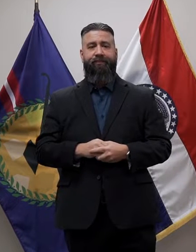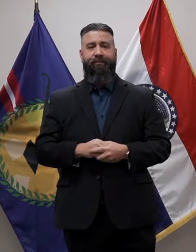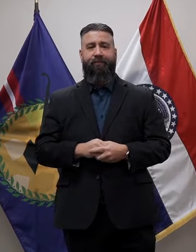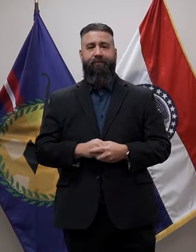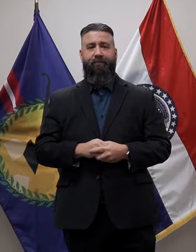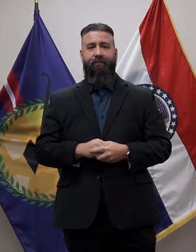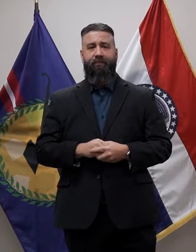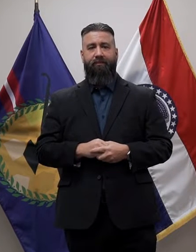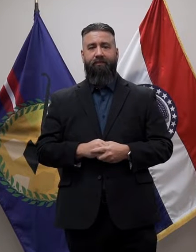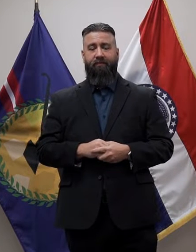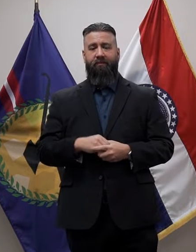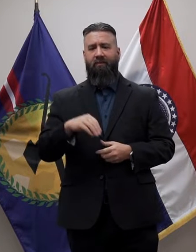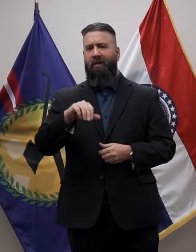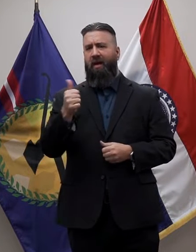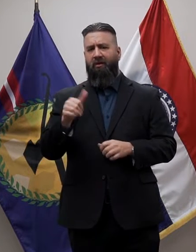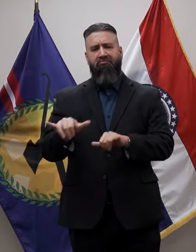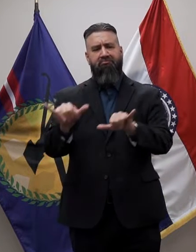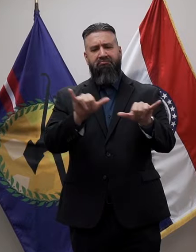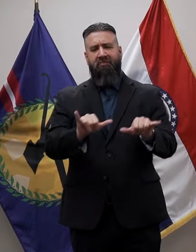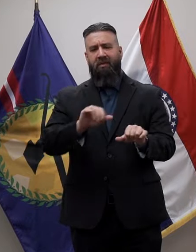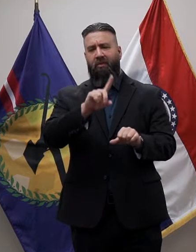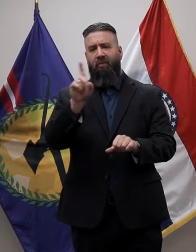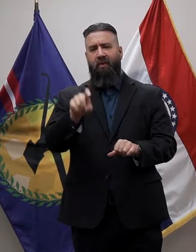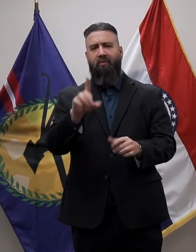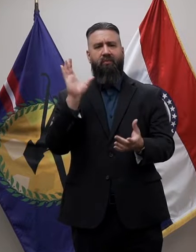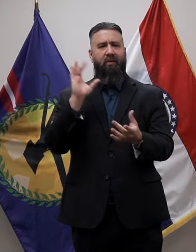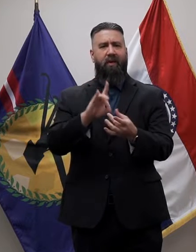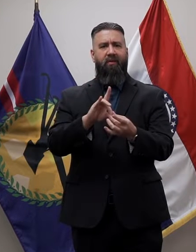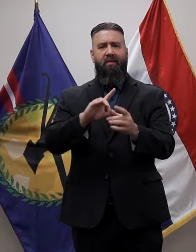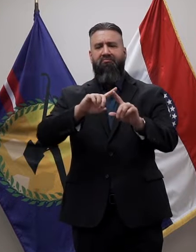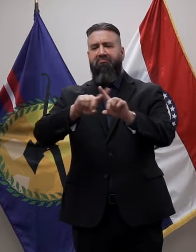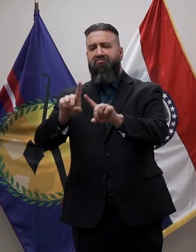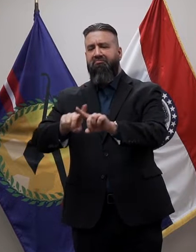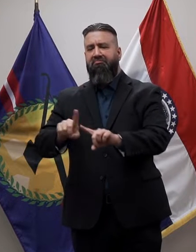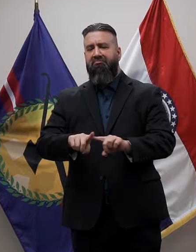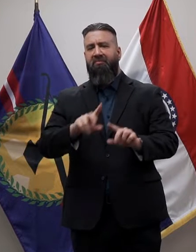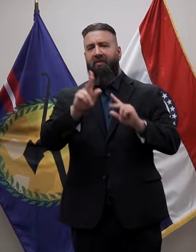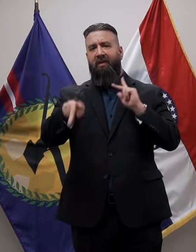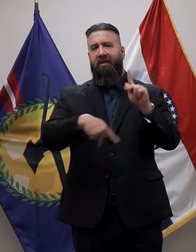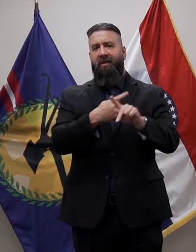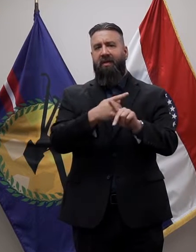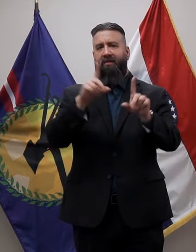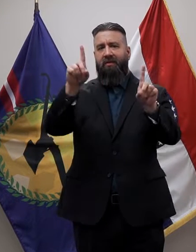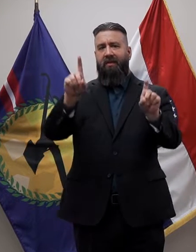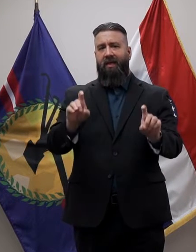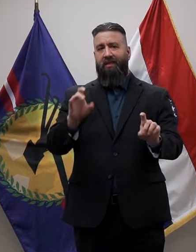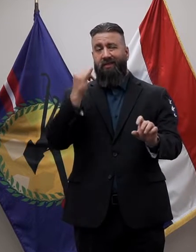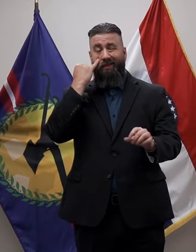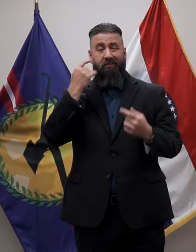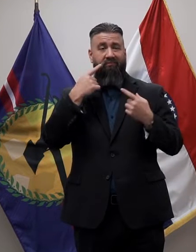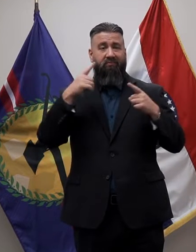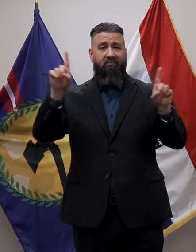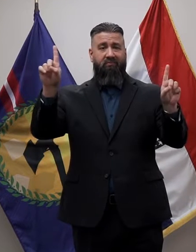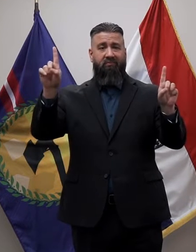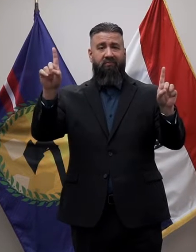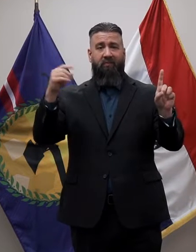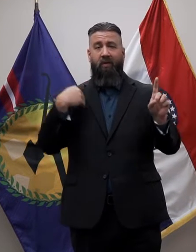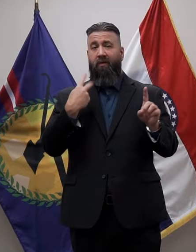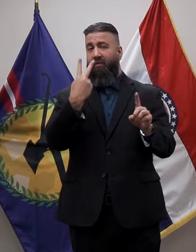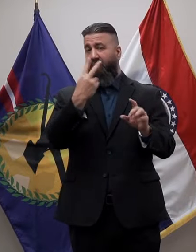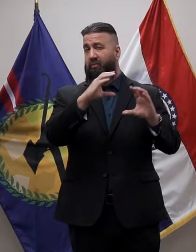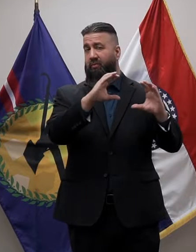on the different types of tests and their effectiveness. There are two categories of COVID-19 diagnostic